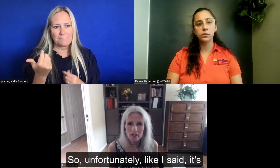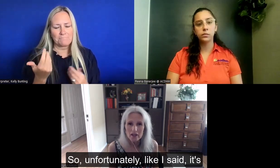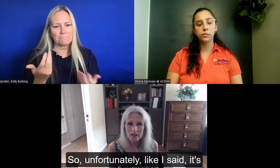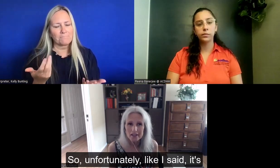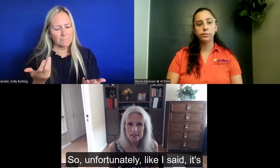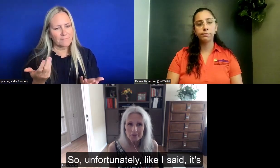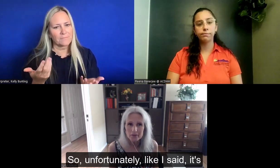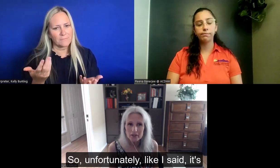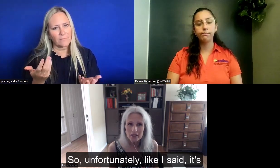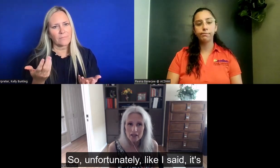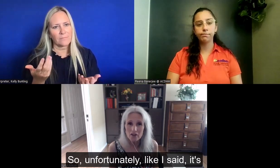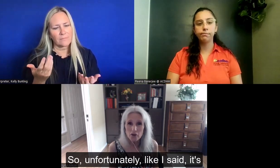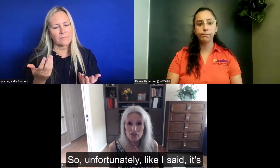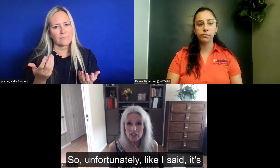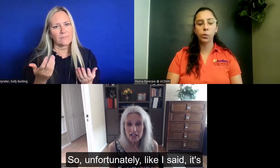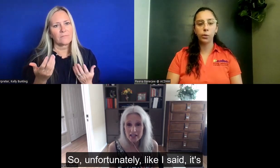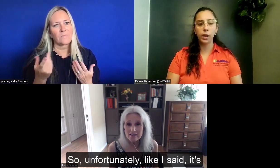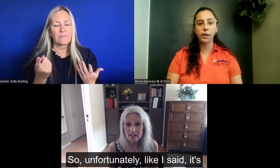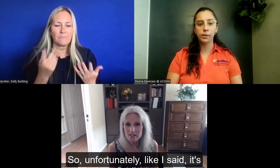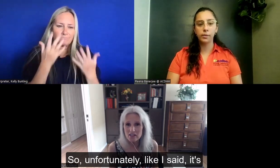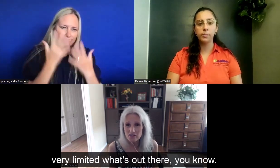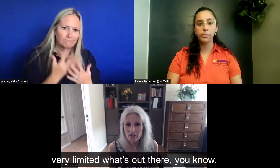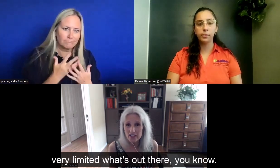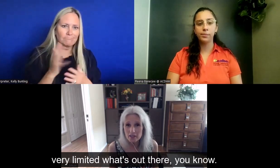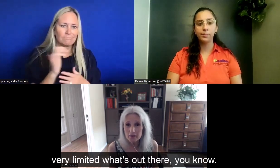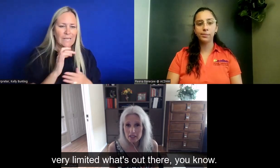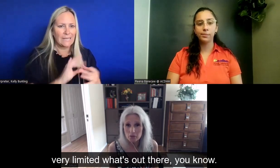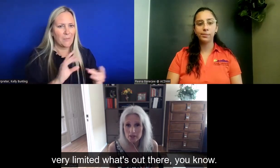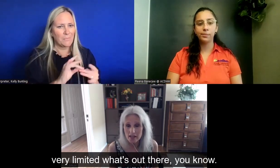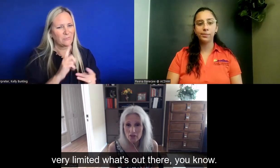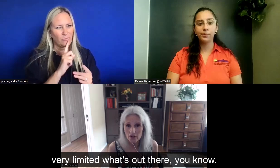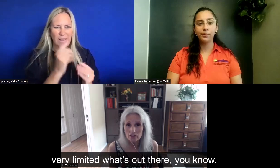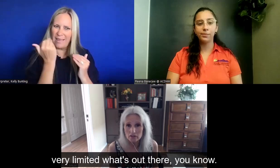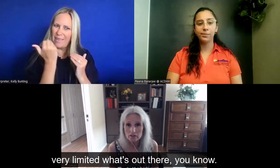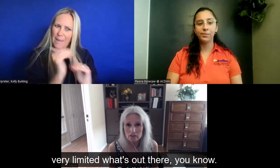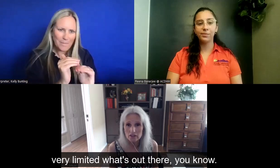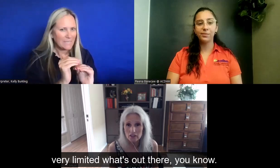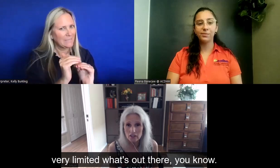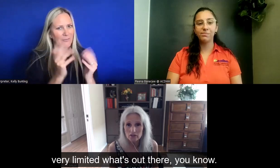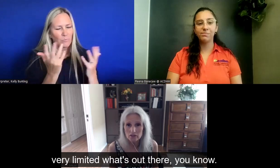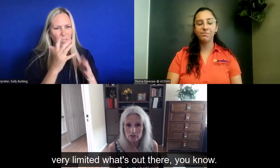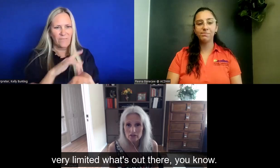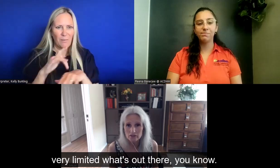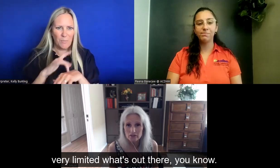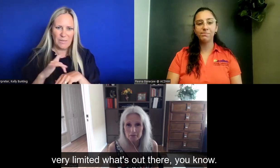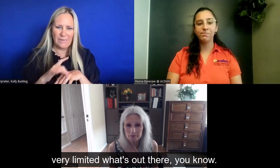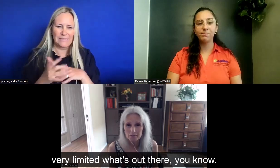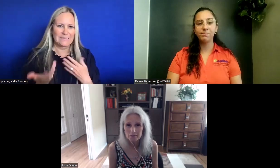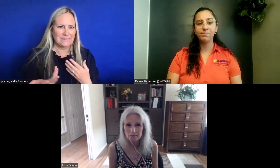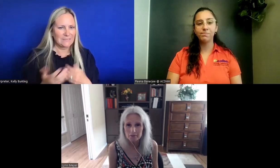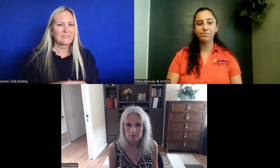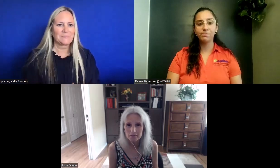So unfortunately, like I said, it's very limited what's out there.